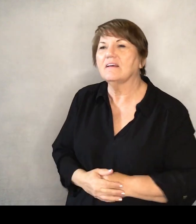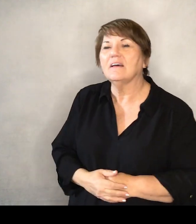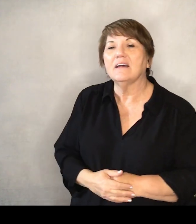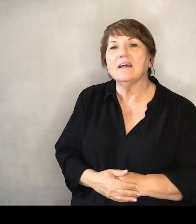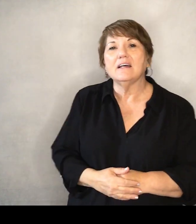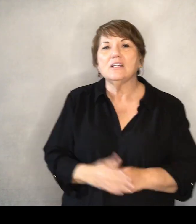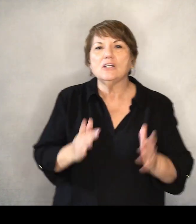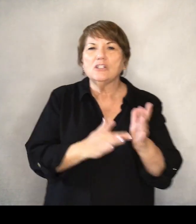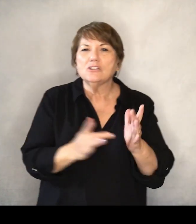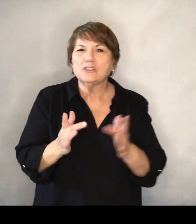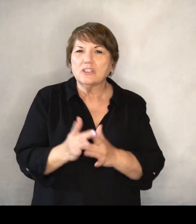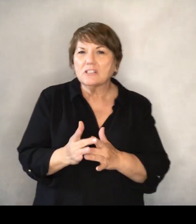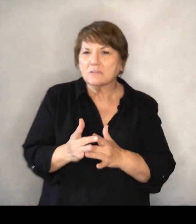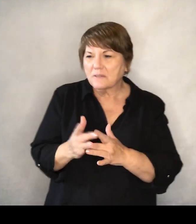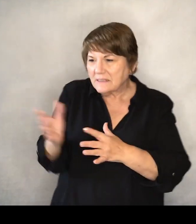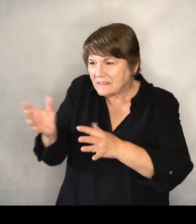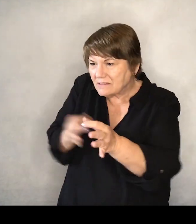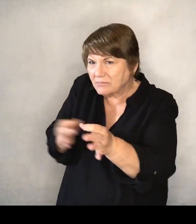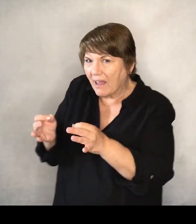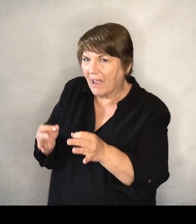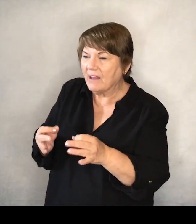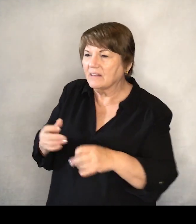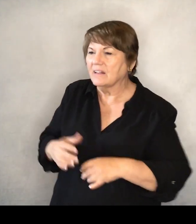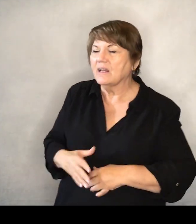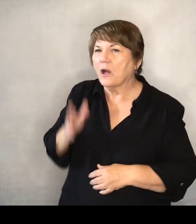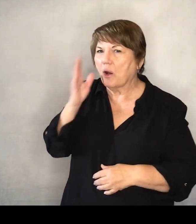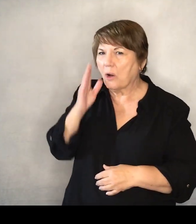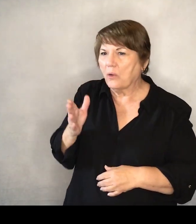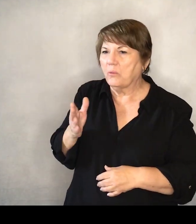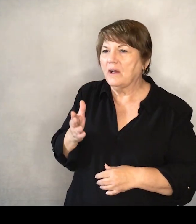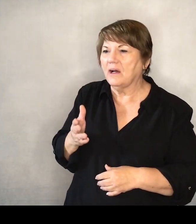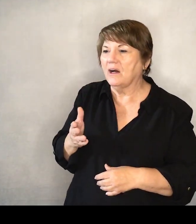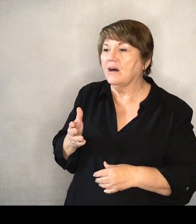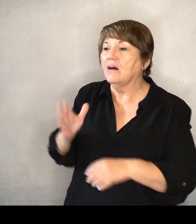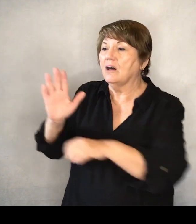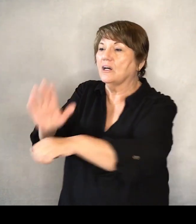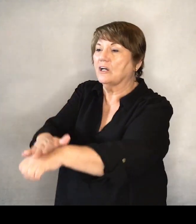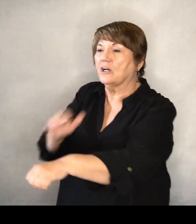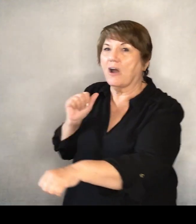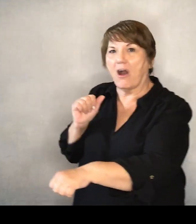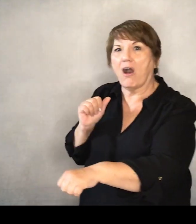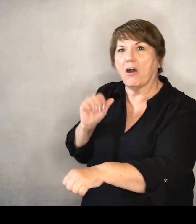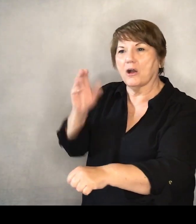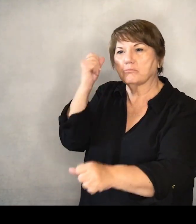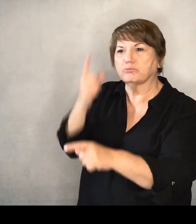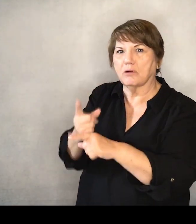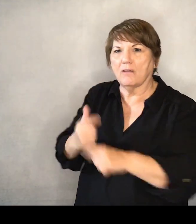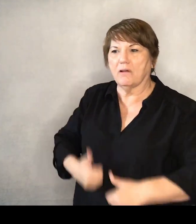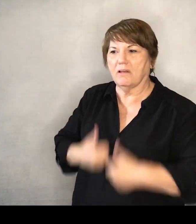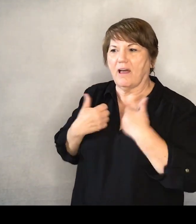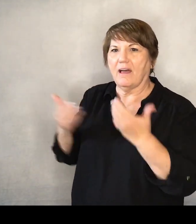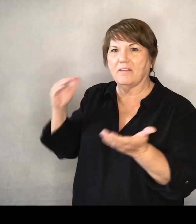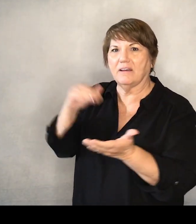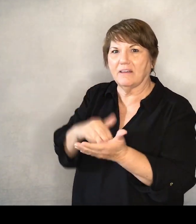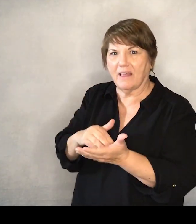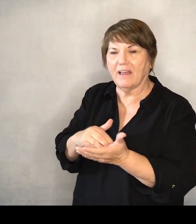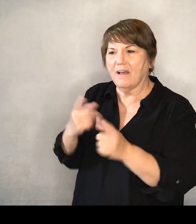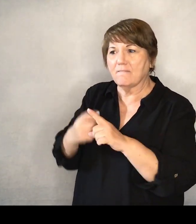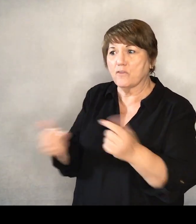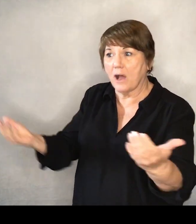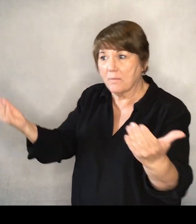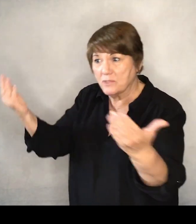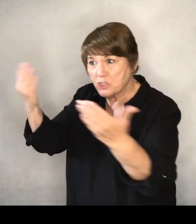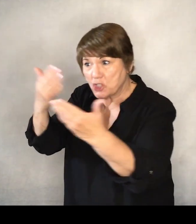effect, setting up the fact that he would go and bring Lazarus back from death, raising him up from